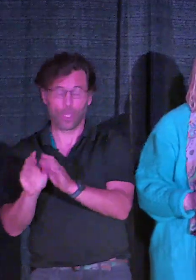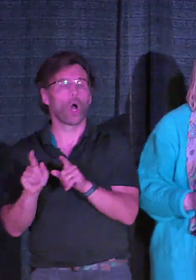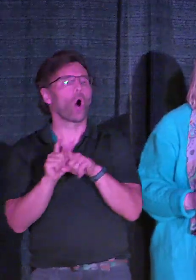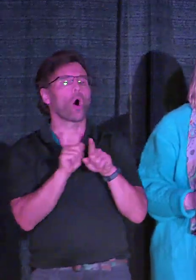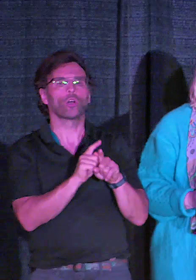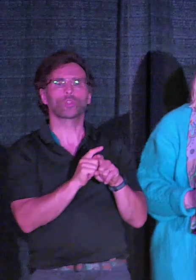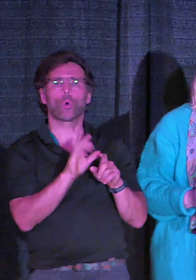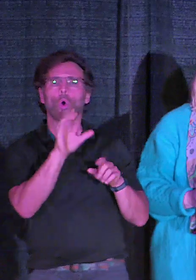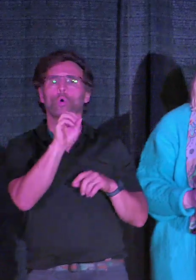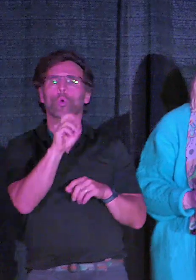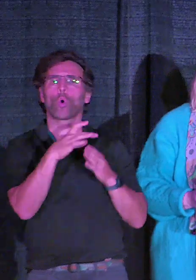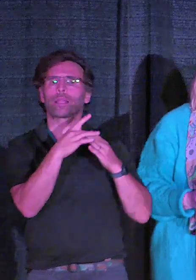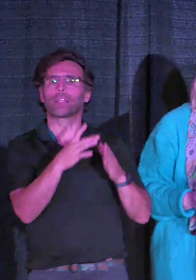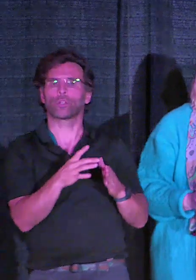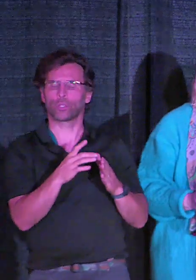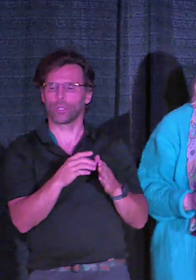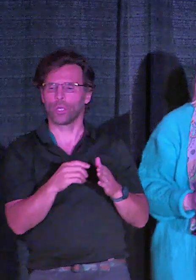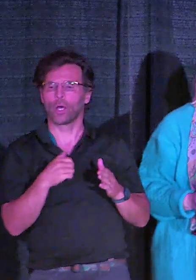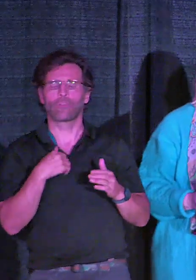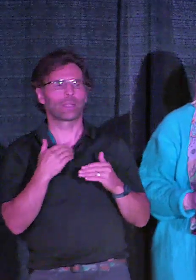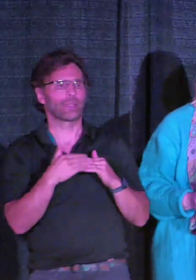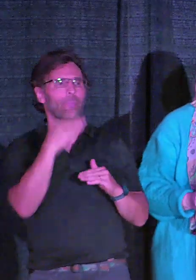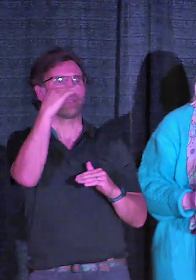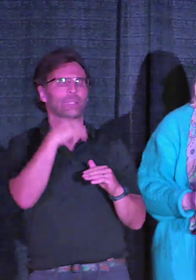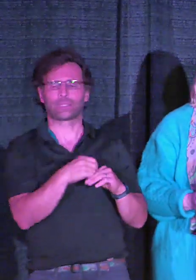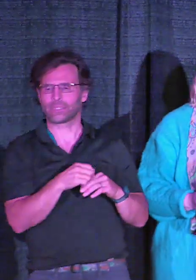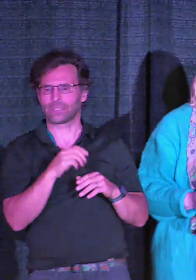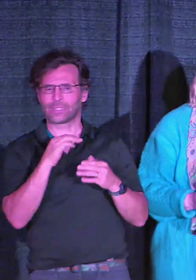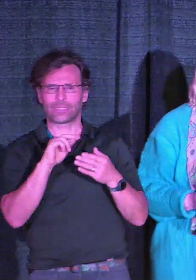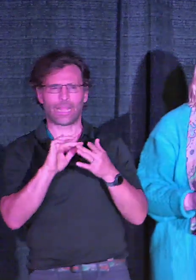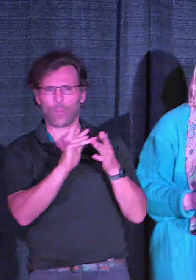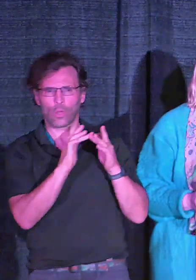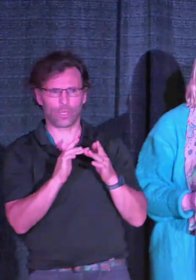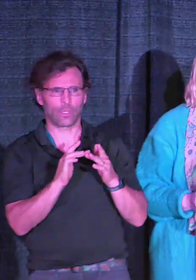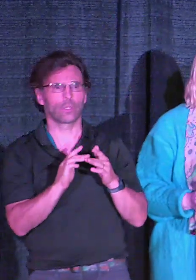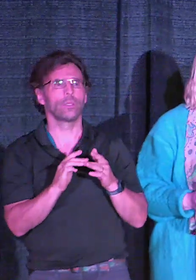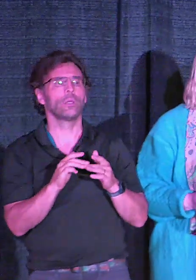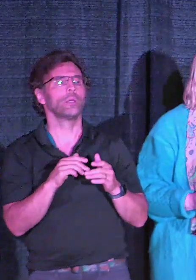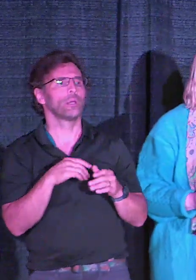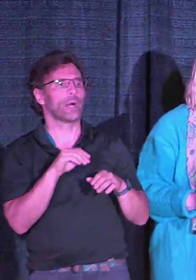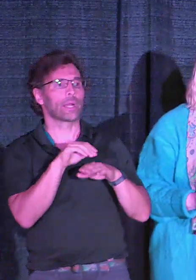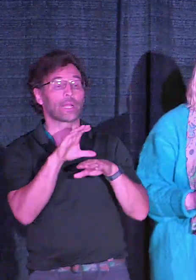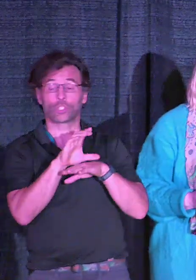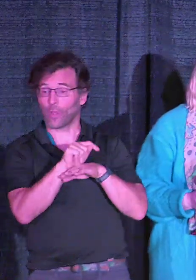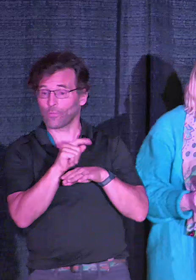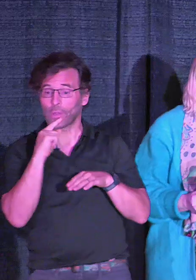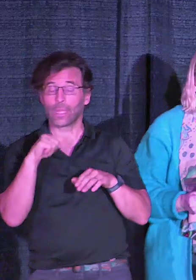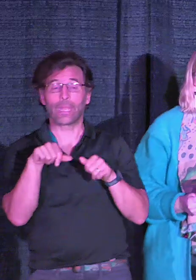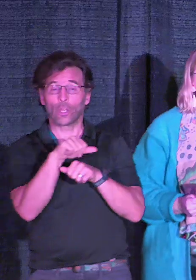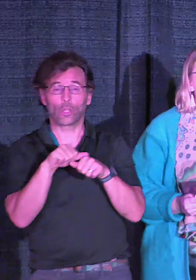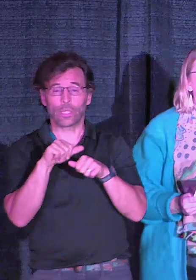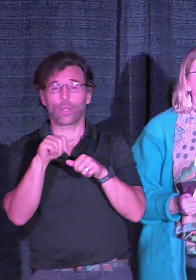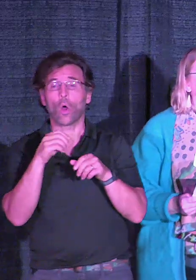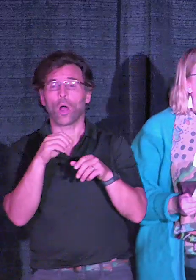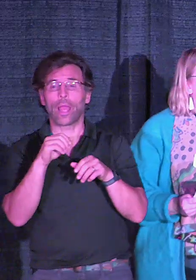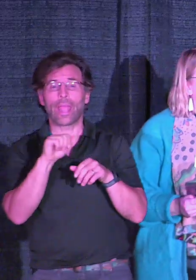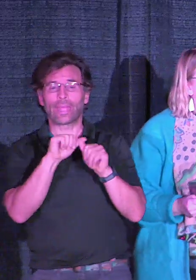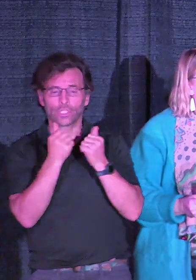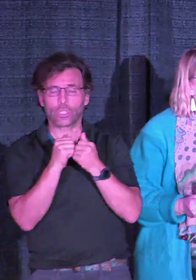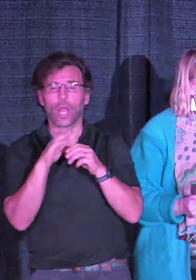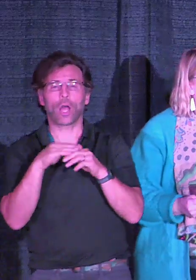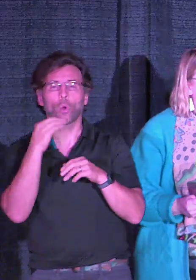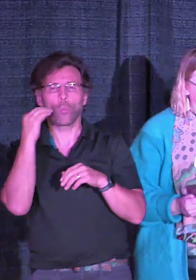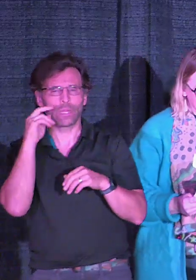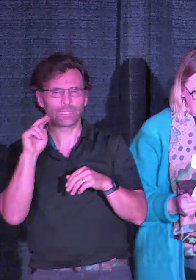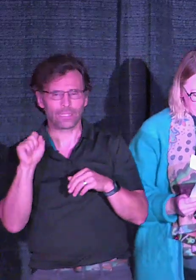core leader of the Lived Experience Network, also known as LEAN, a consultant for Minnesota Interagency Council on Homelessness, and is deeply